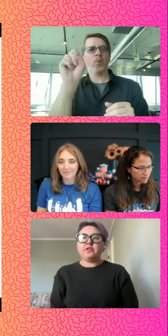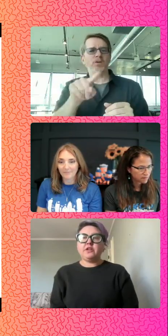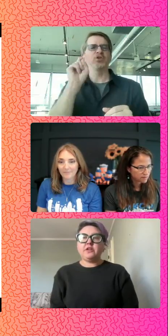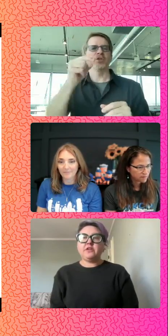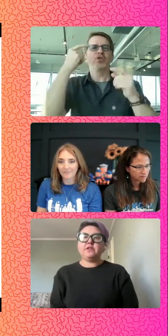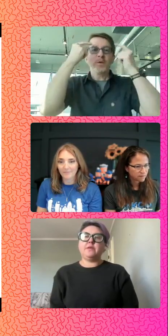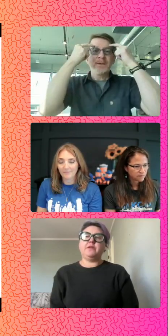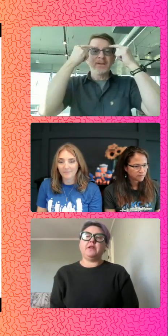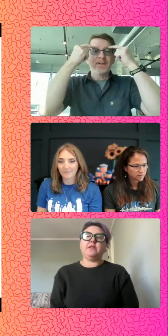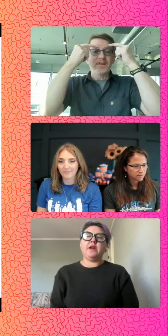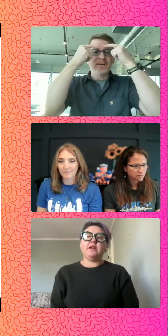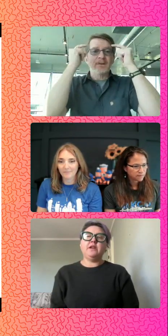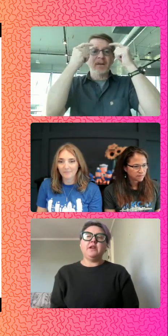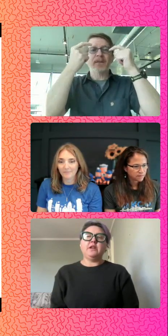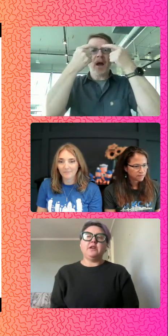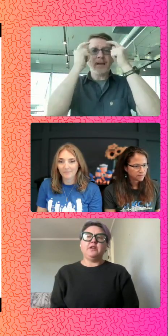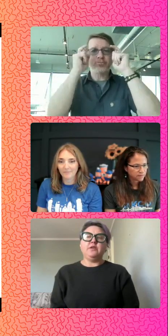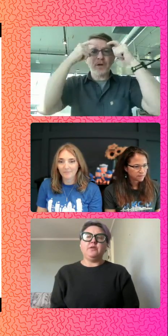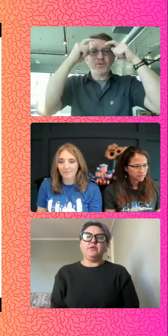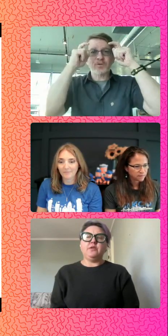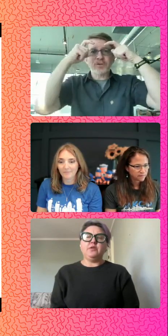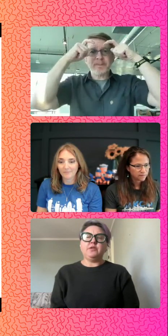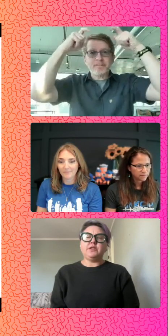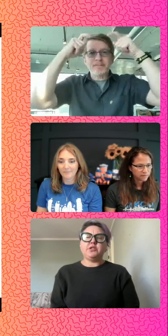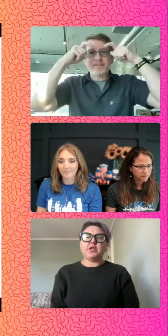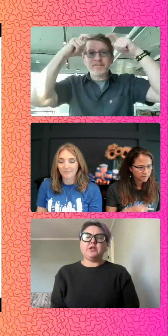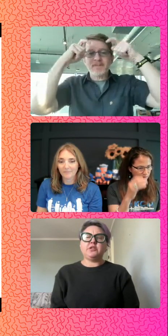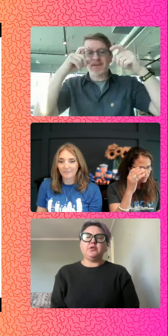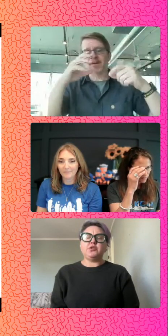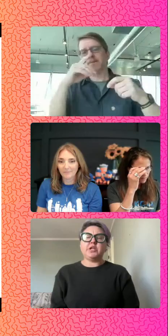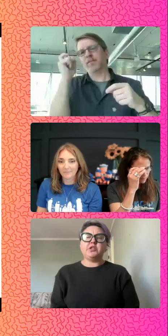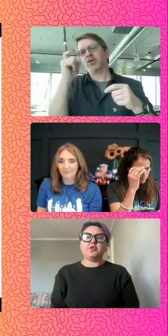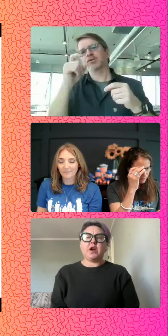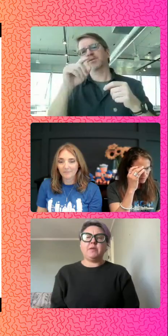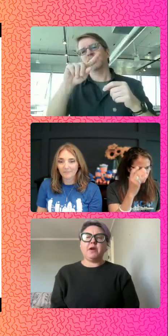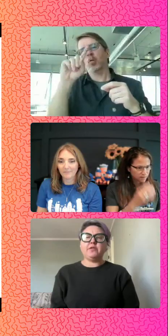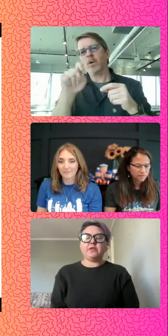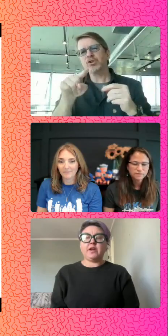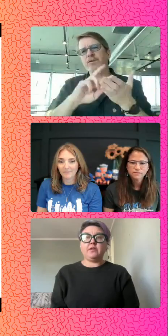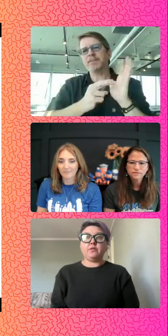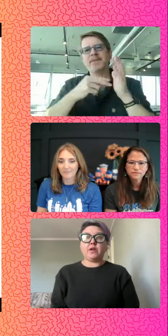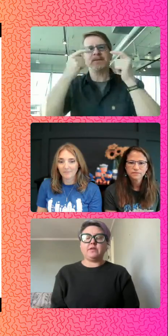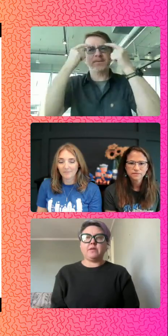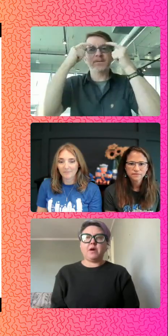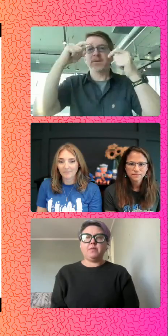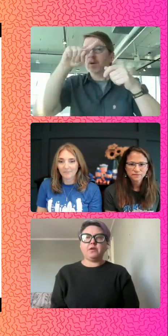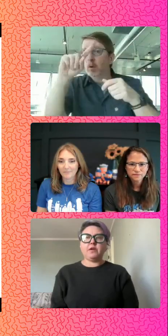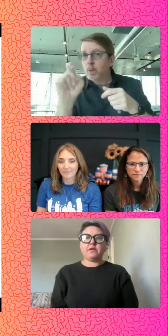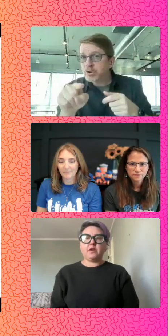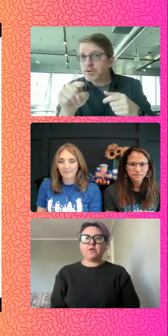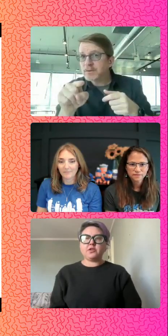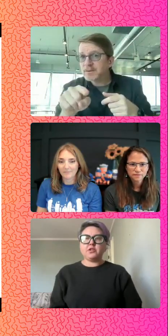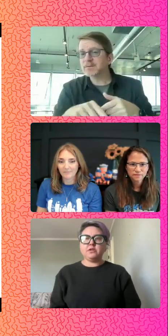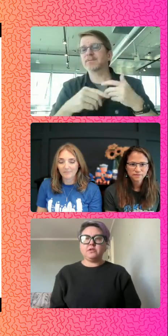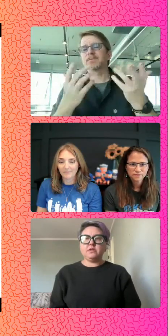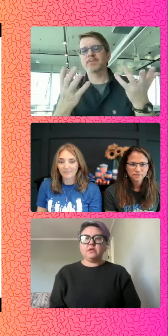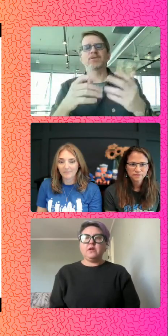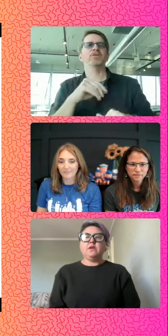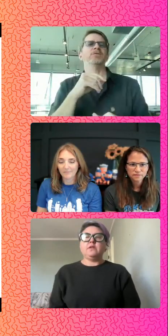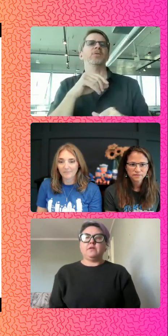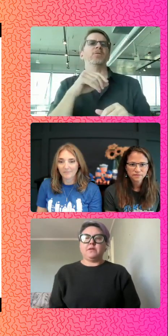a question here, something like that, you tend to change your eyebrows and raise them up when you're asking a